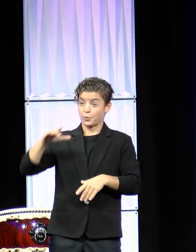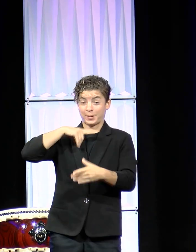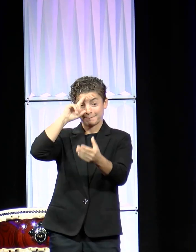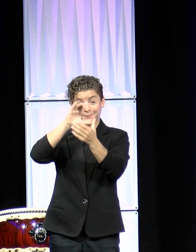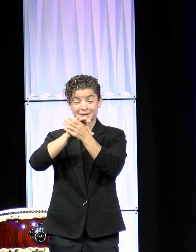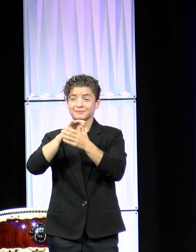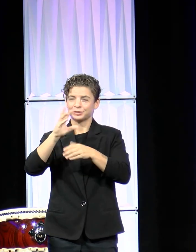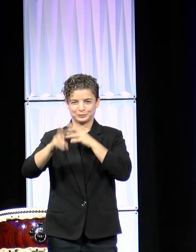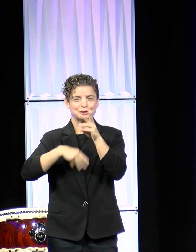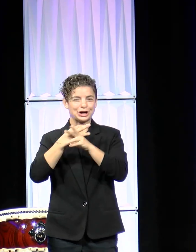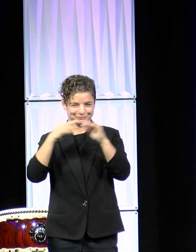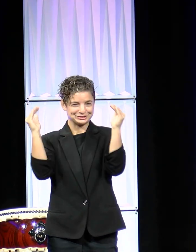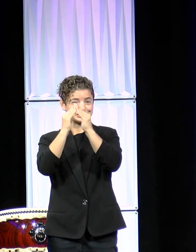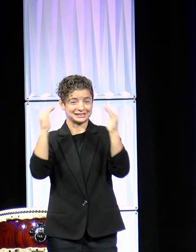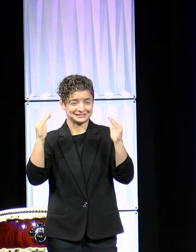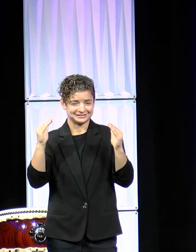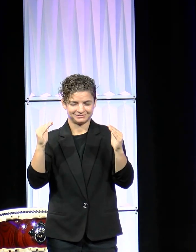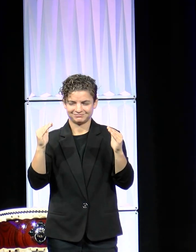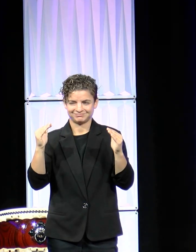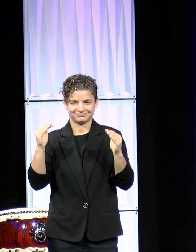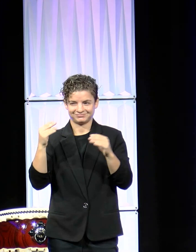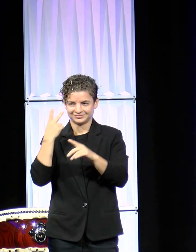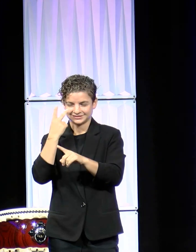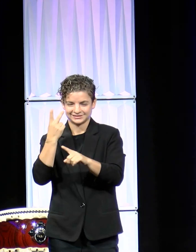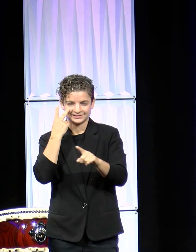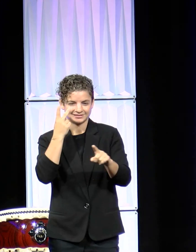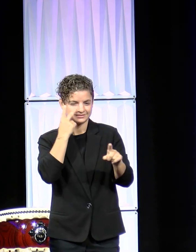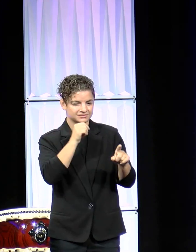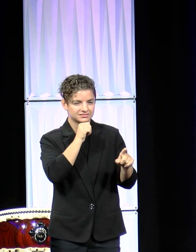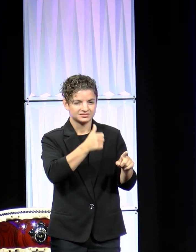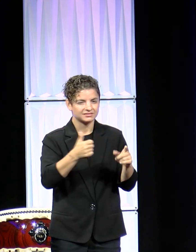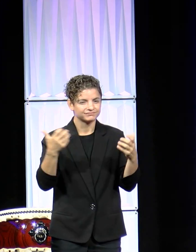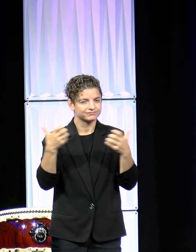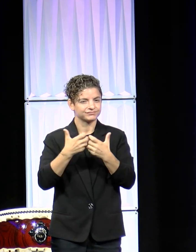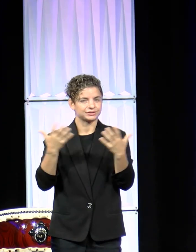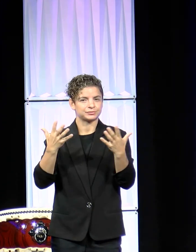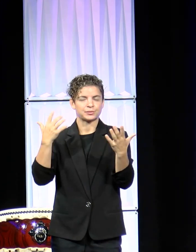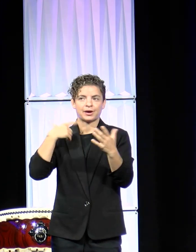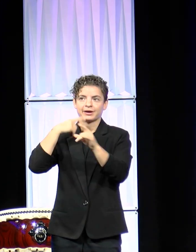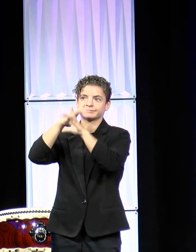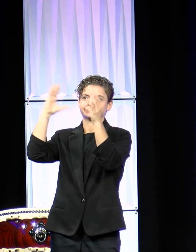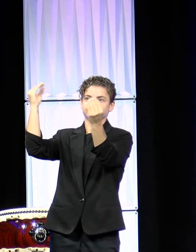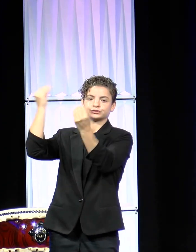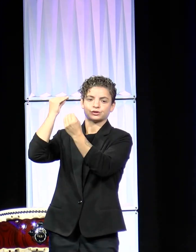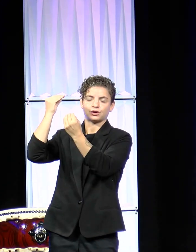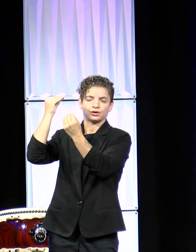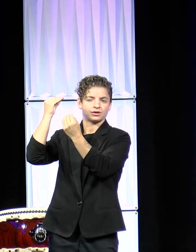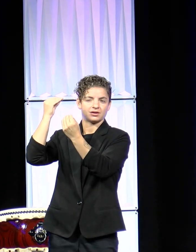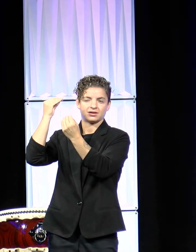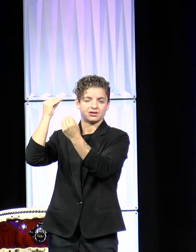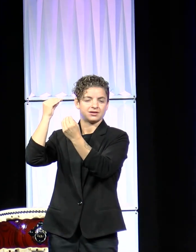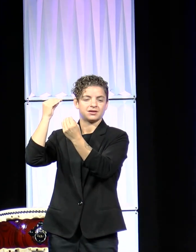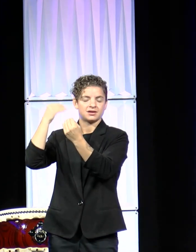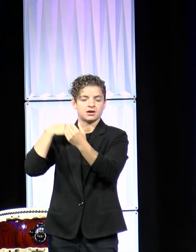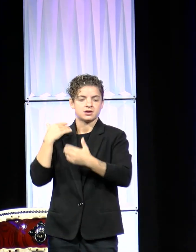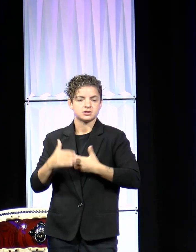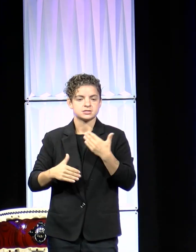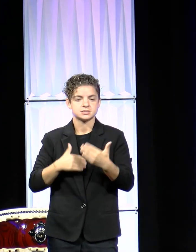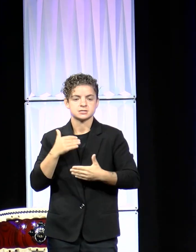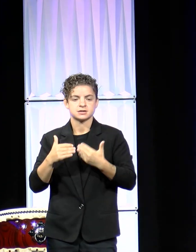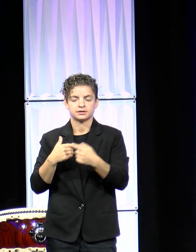And then along the way, I wanted to start working with individuals who caused harm. That was also by